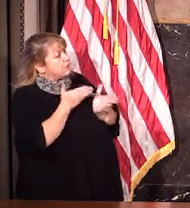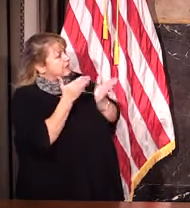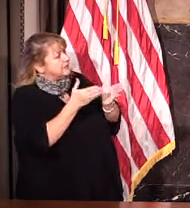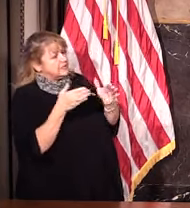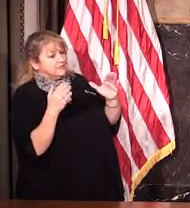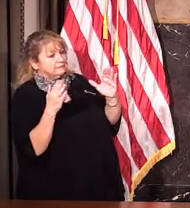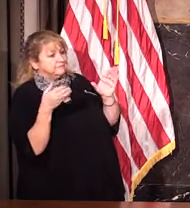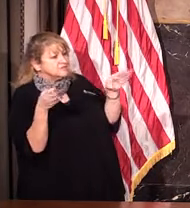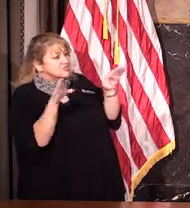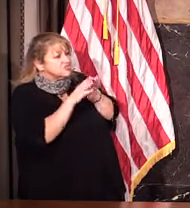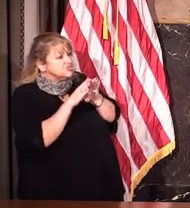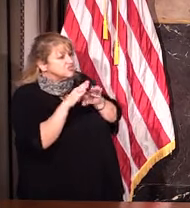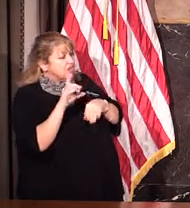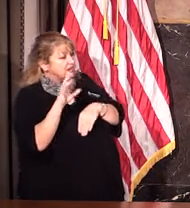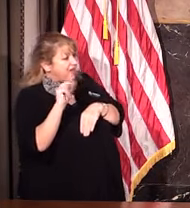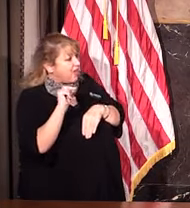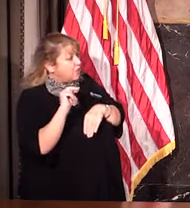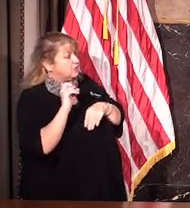back to another phase?